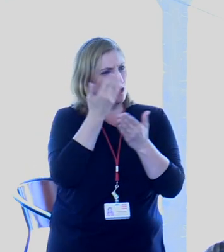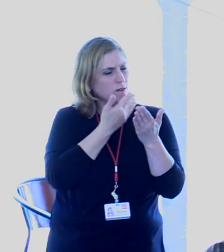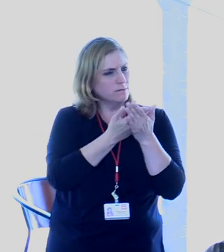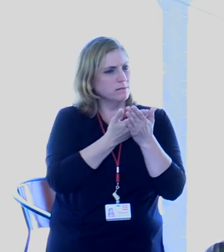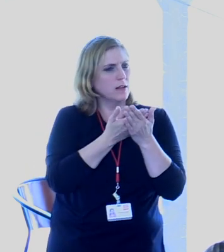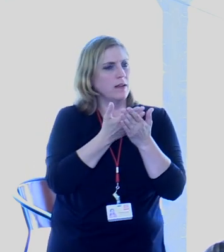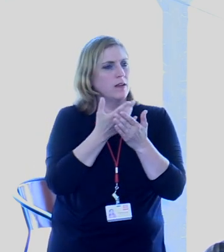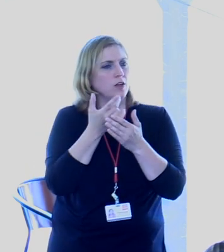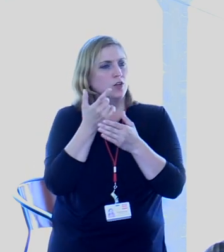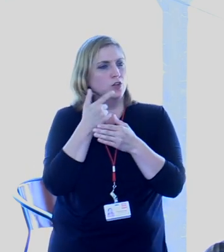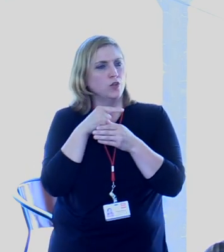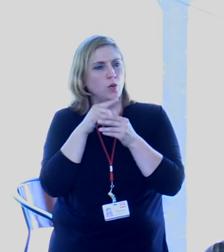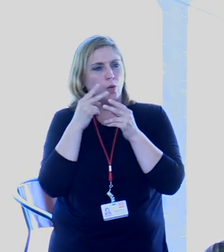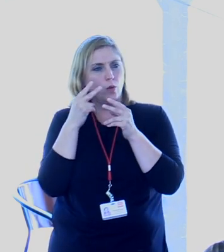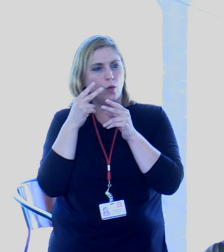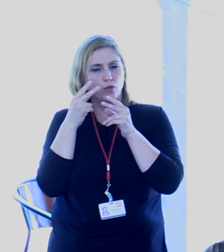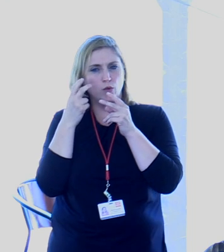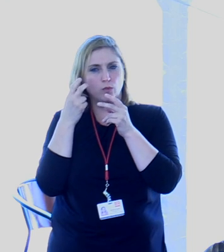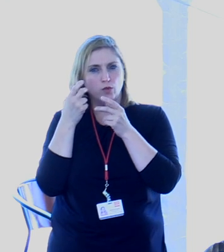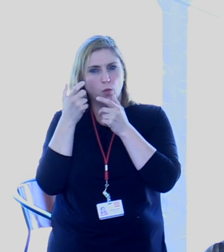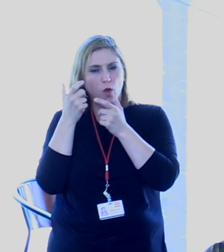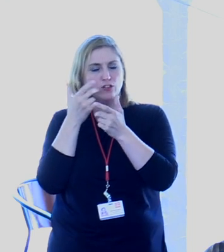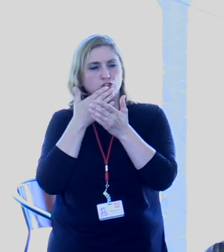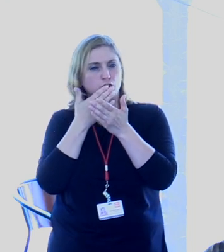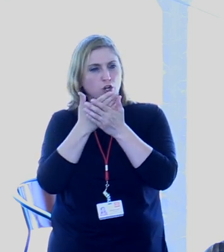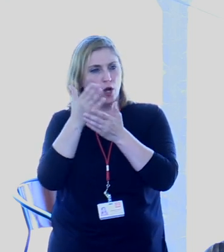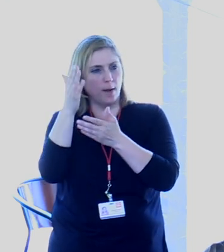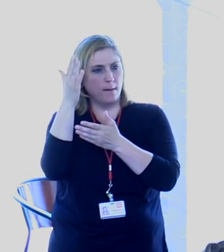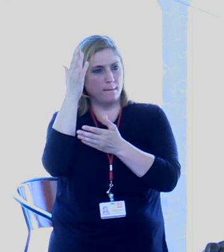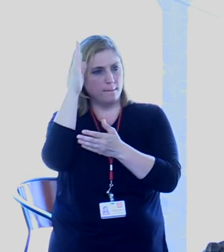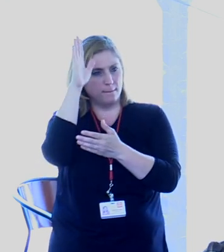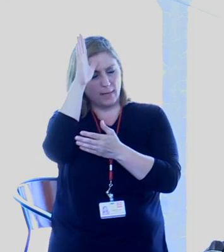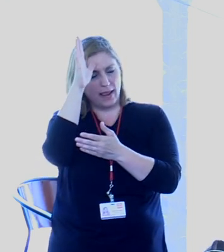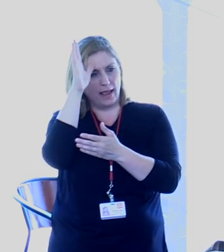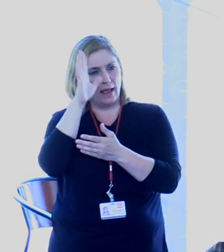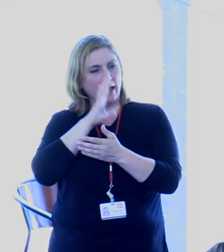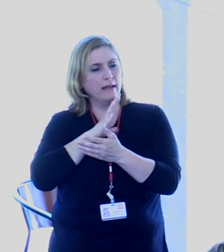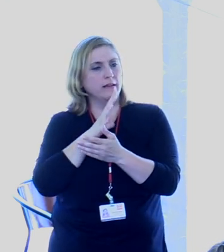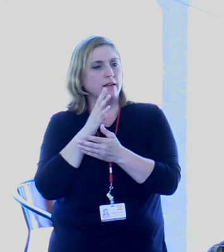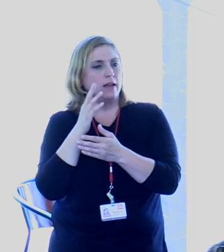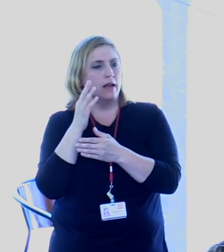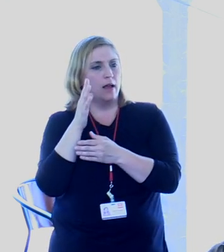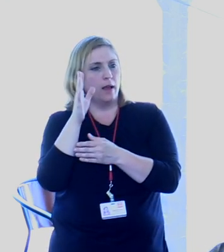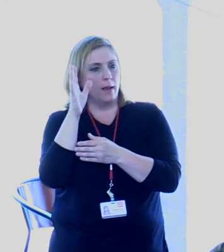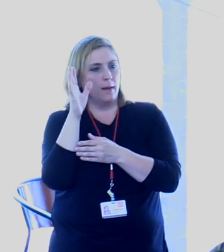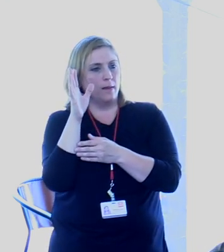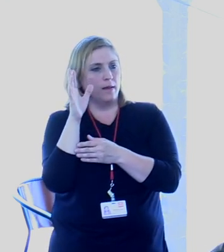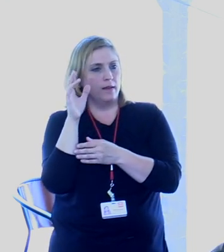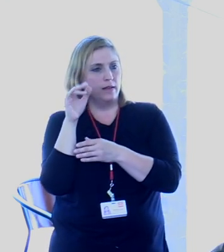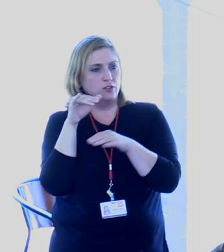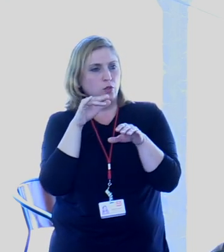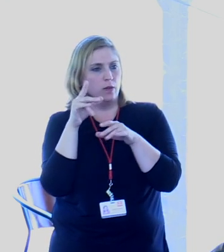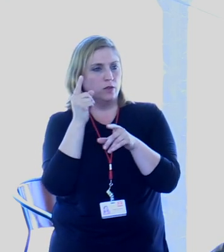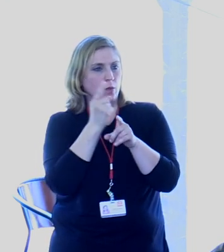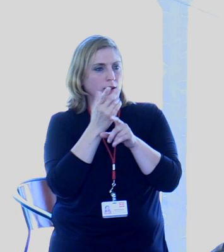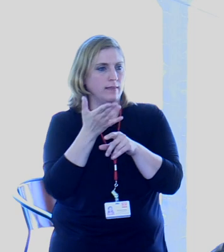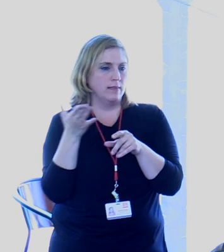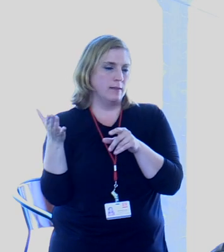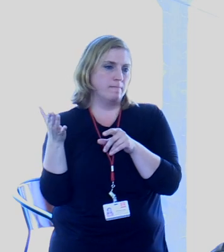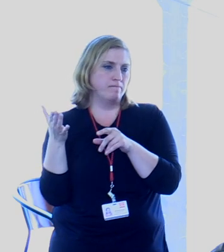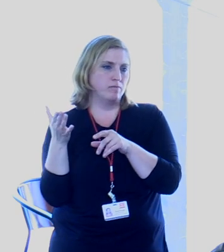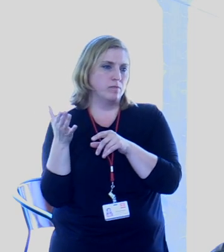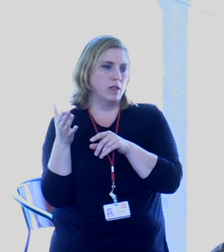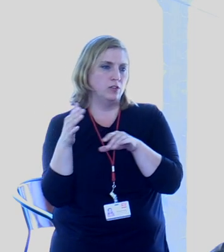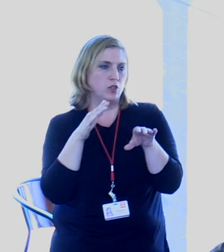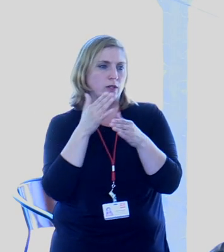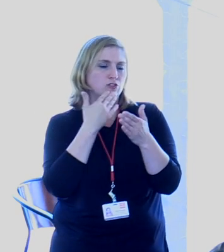is? You watch the good man. Okay, the man who instinctively, like a virtuoso, does the right thing. So